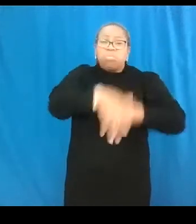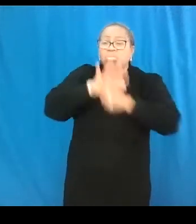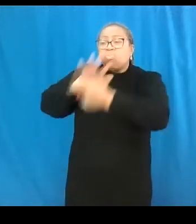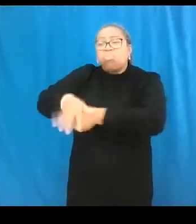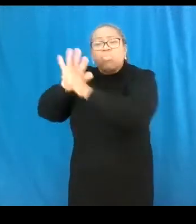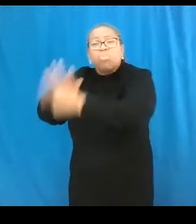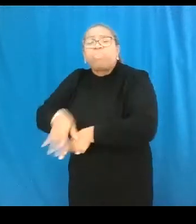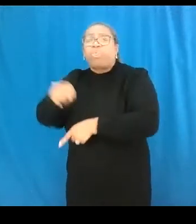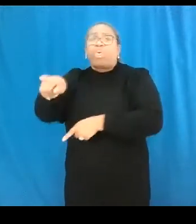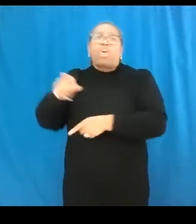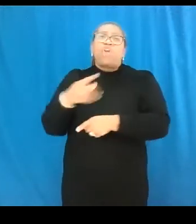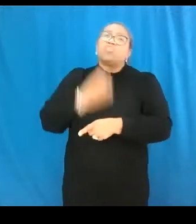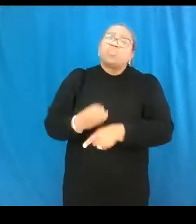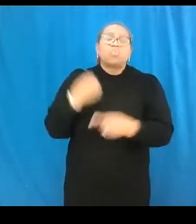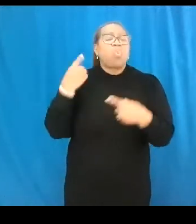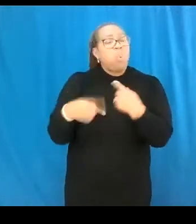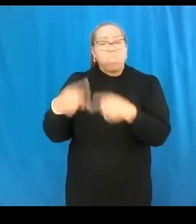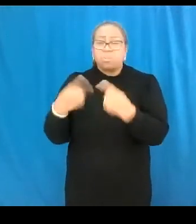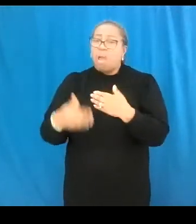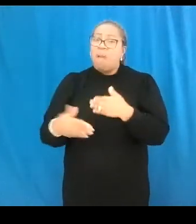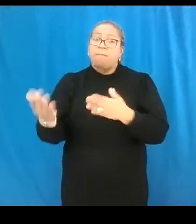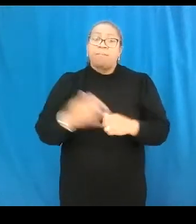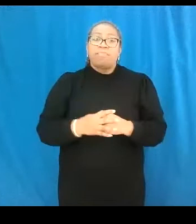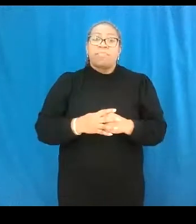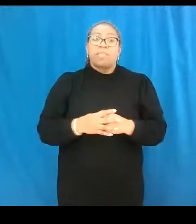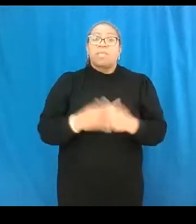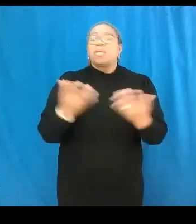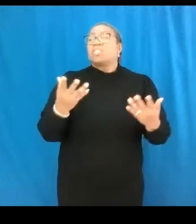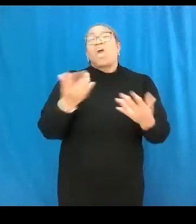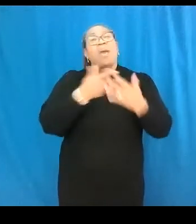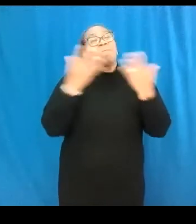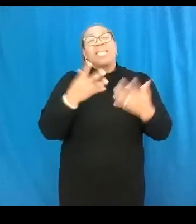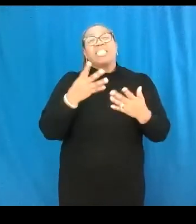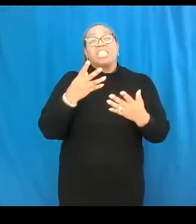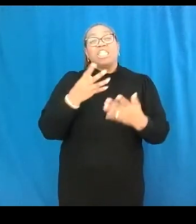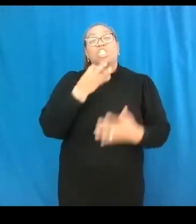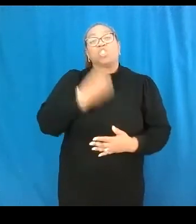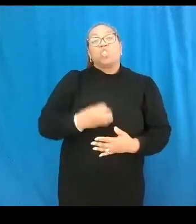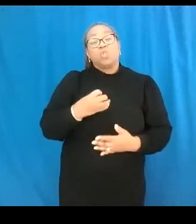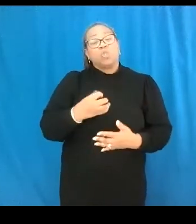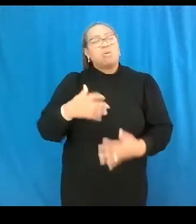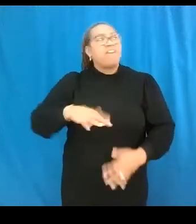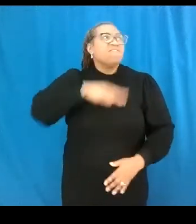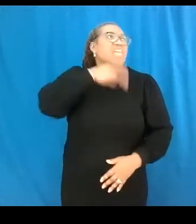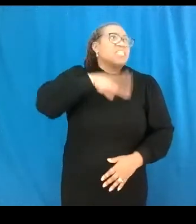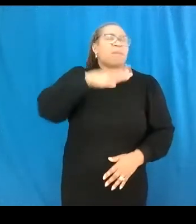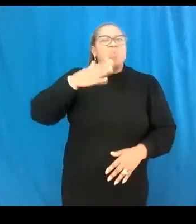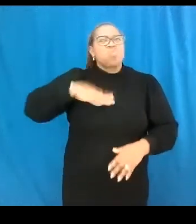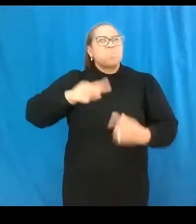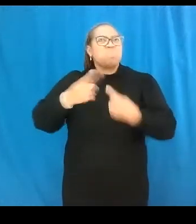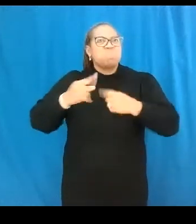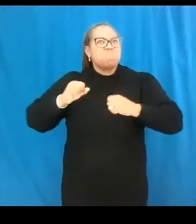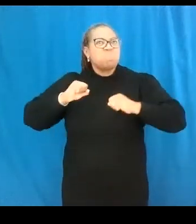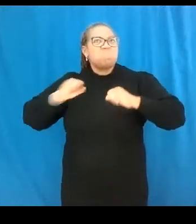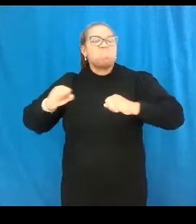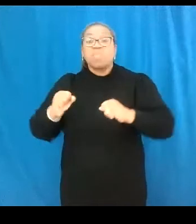Jews on a regular basis. So many Jews were tired of this. They wanted to strike back. They wanted to fight back. And this led to a rise